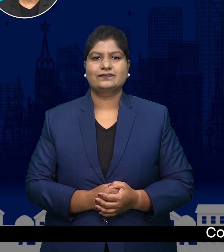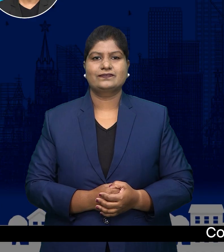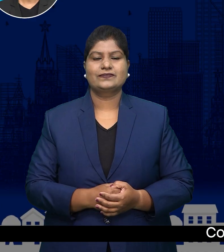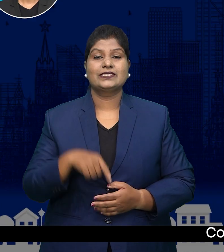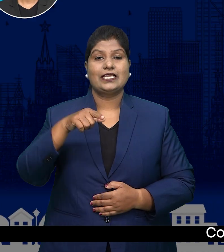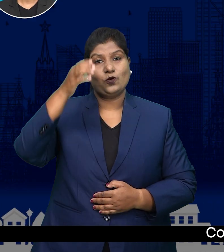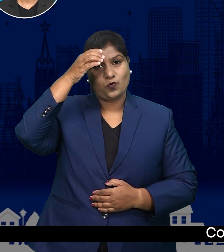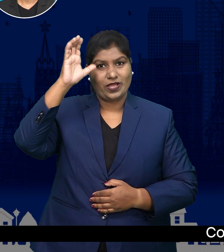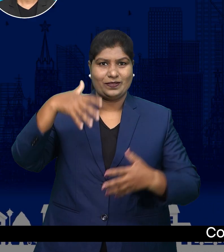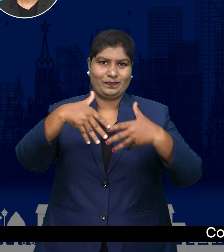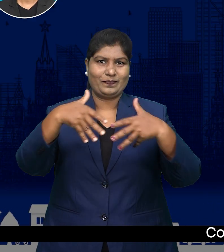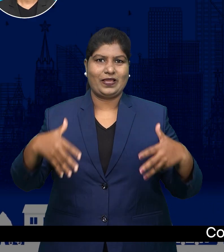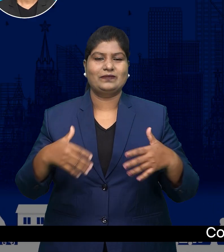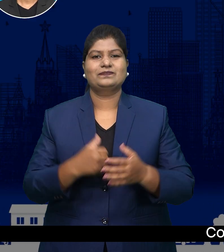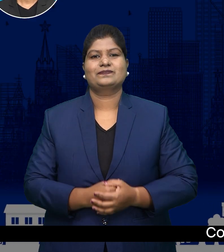Concept map.